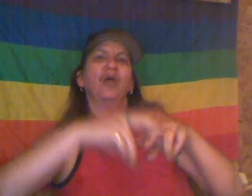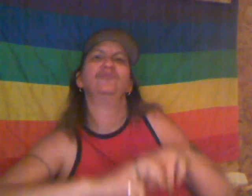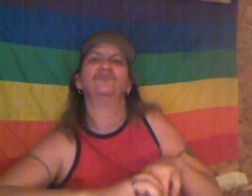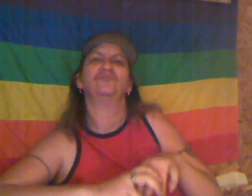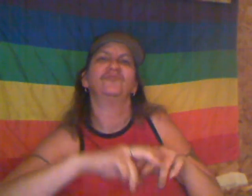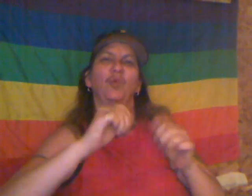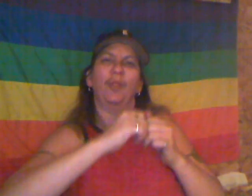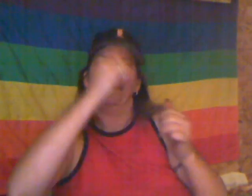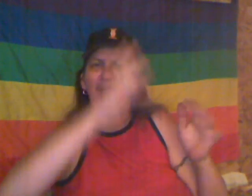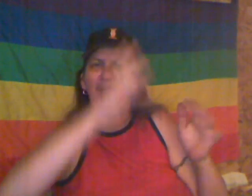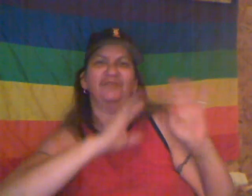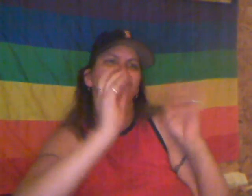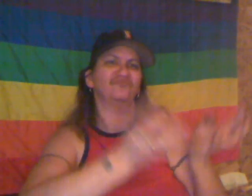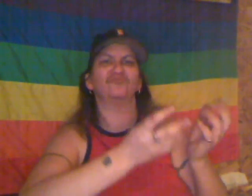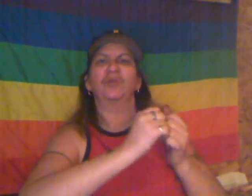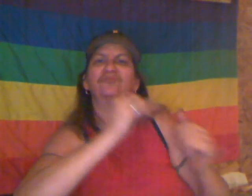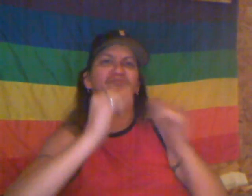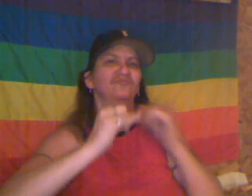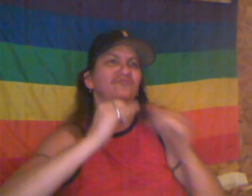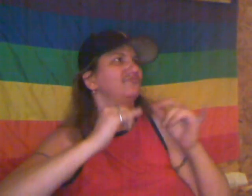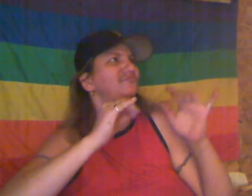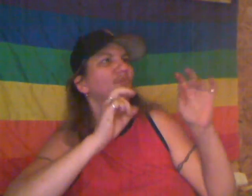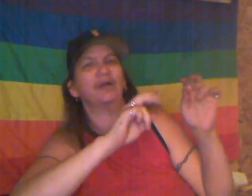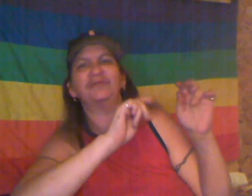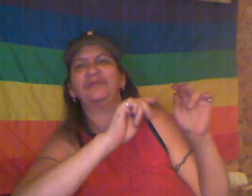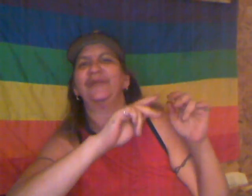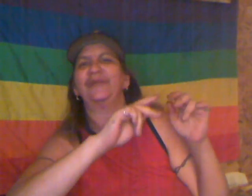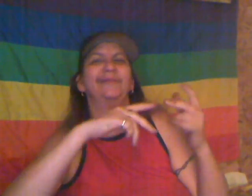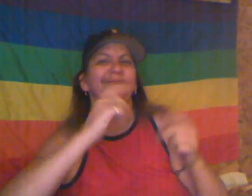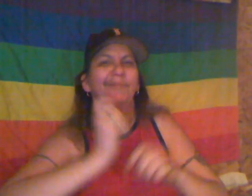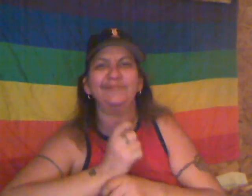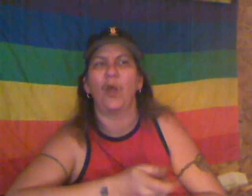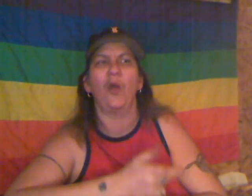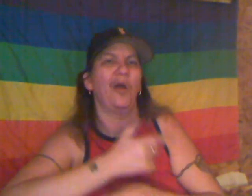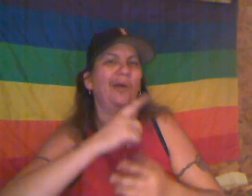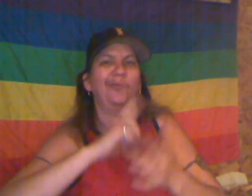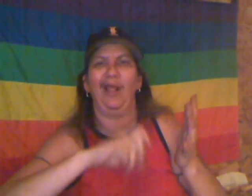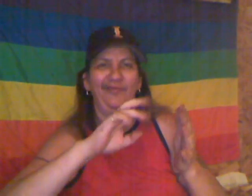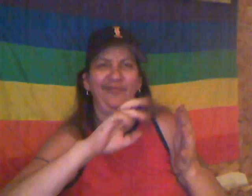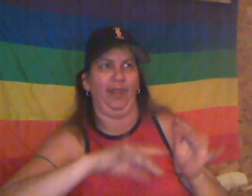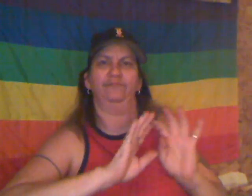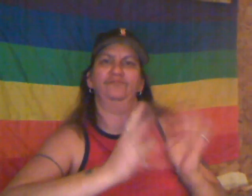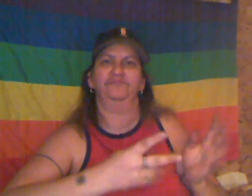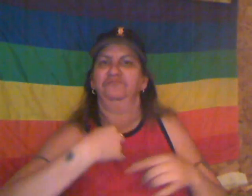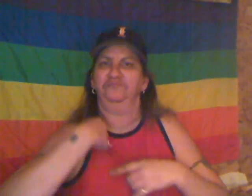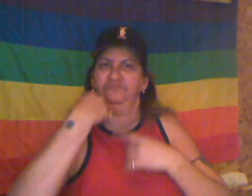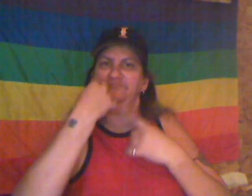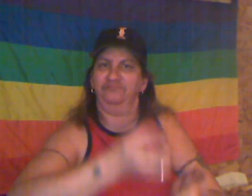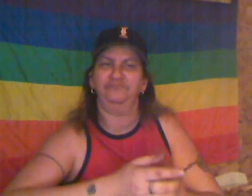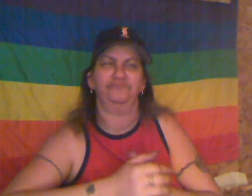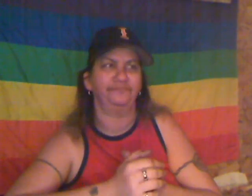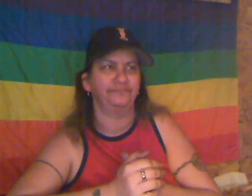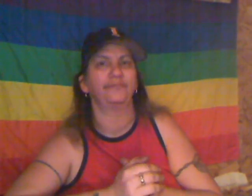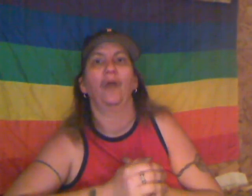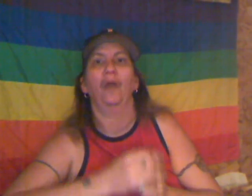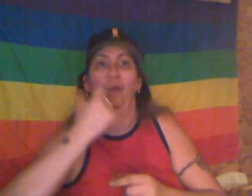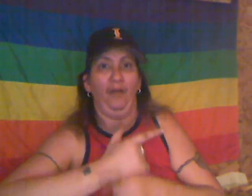the final frontier of the Earth's atmosphere, right? What's that? Well, it's the interface in the upper region of the Earth, it's where the